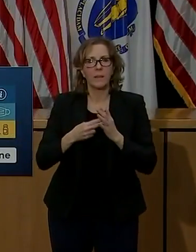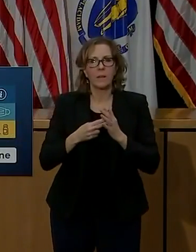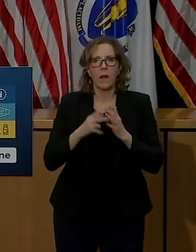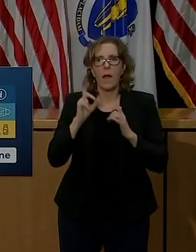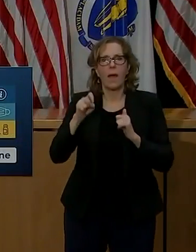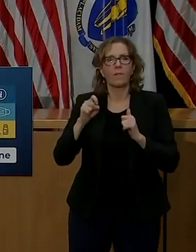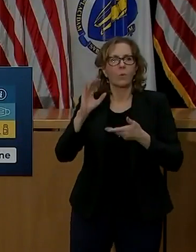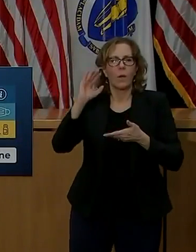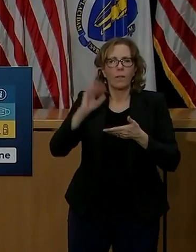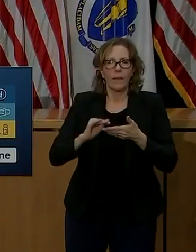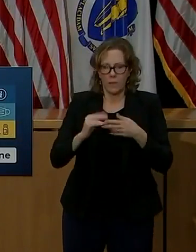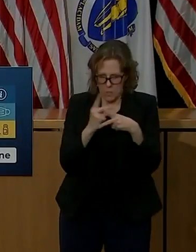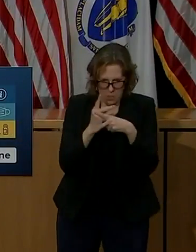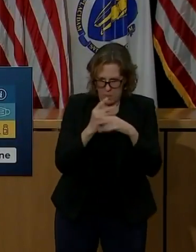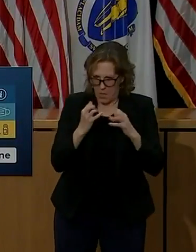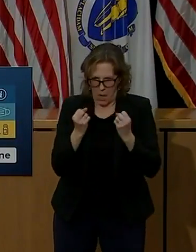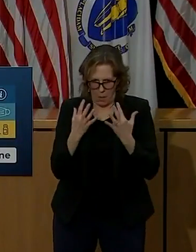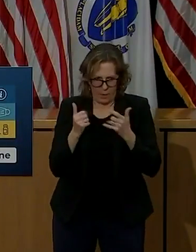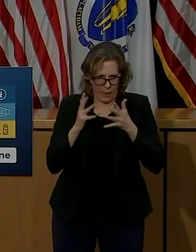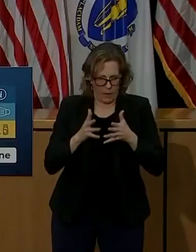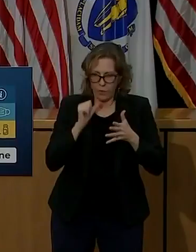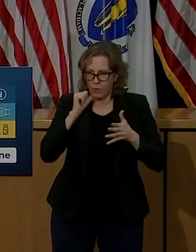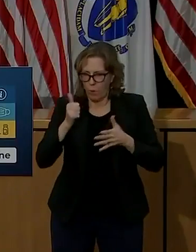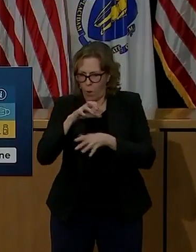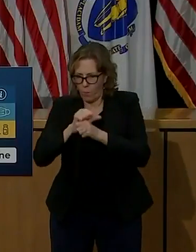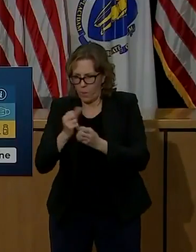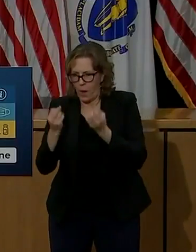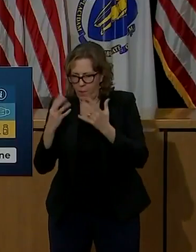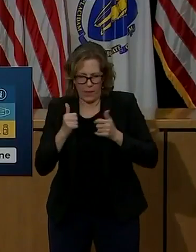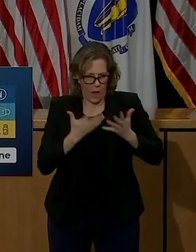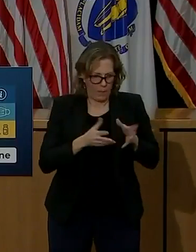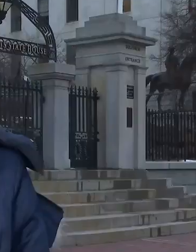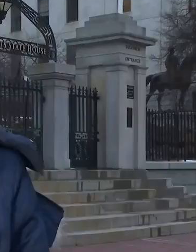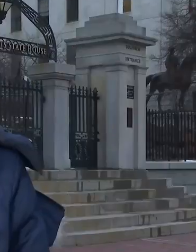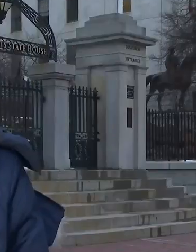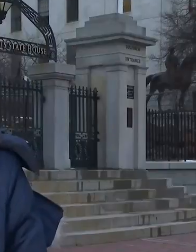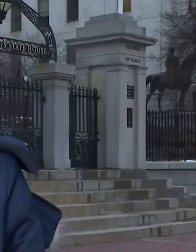to make sure you have them available for your appointments tomorrow.